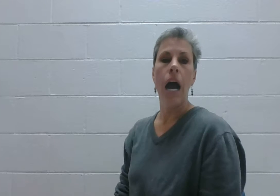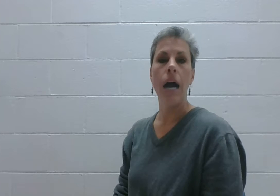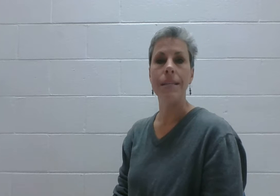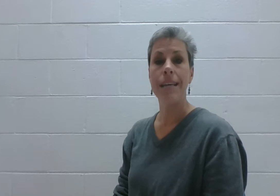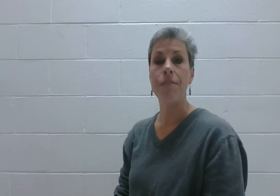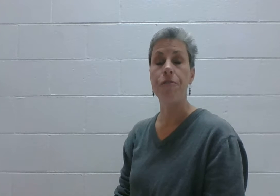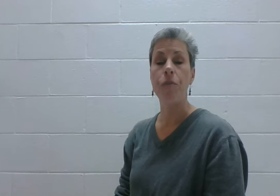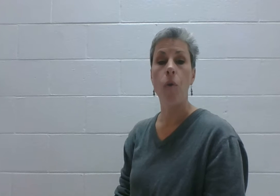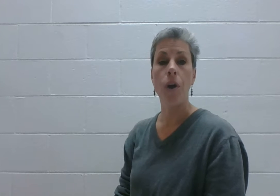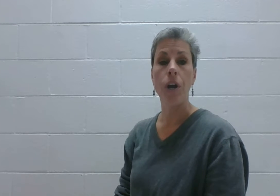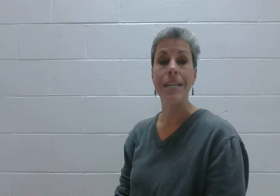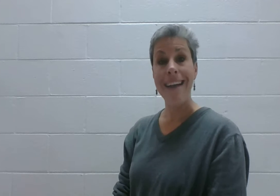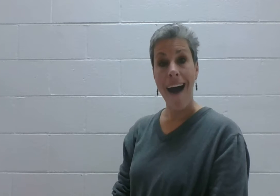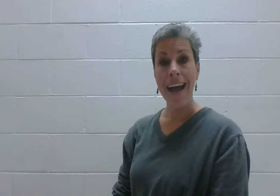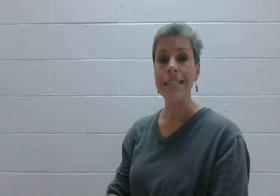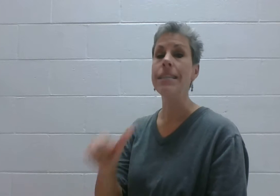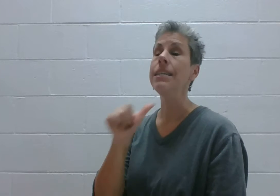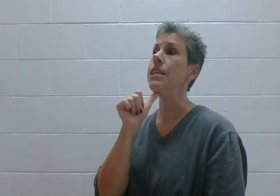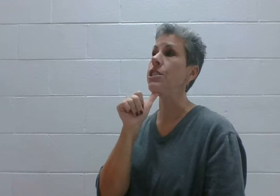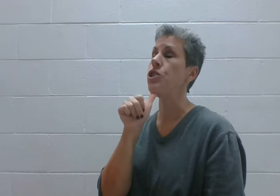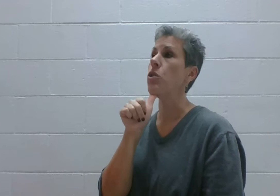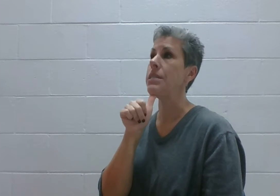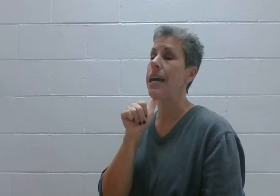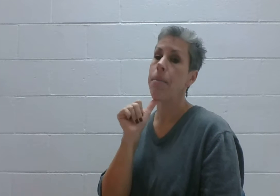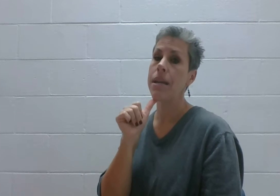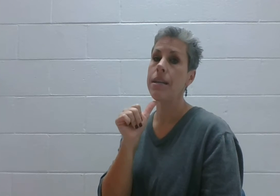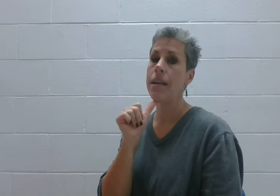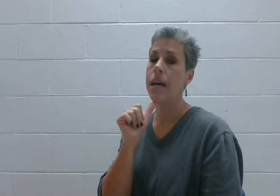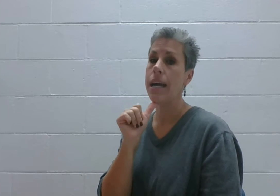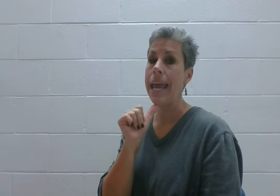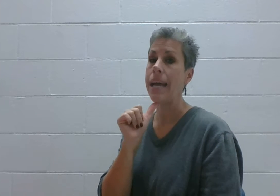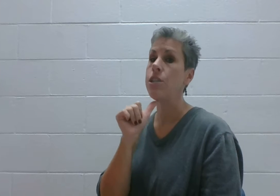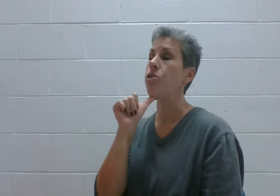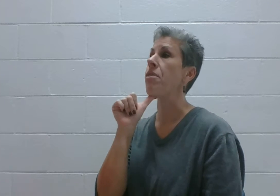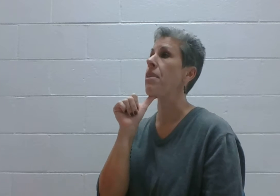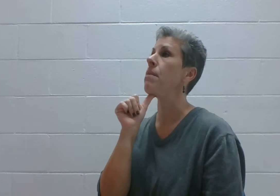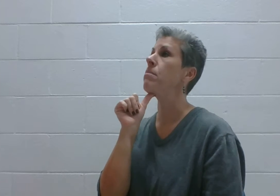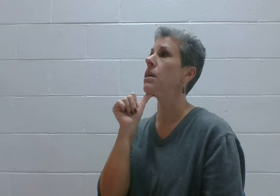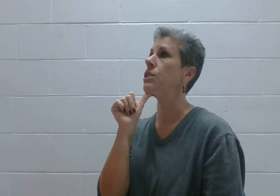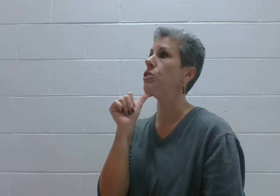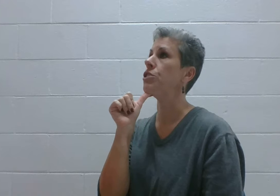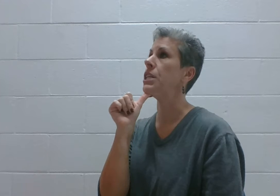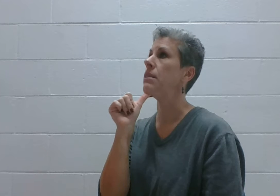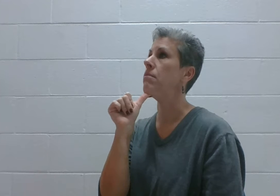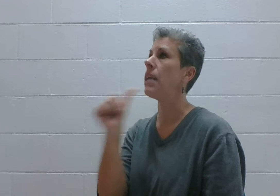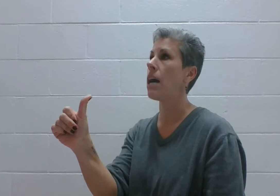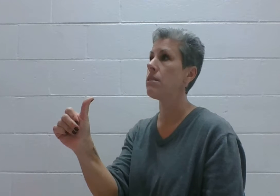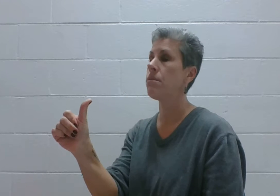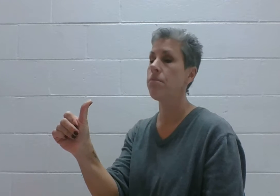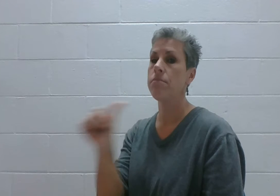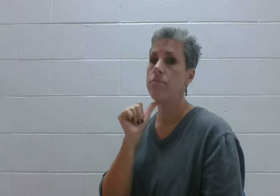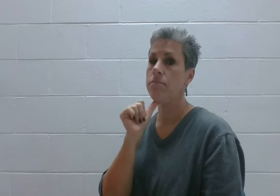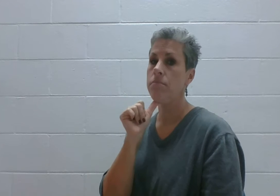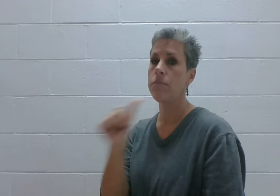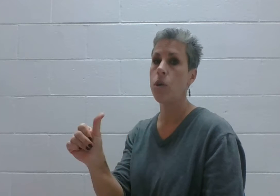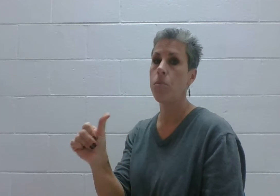The sign for not is your dominant hand, your thumb under your chin. Not. Nope,